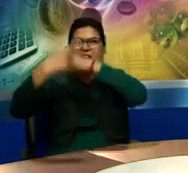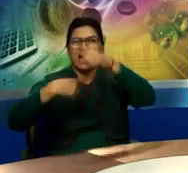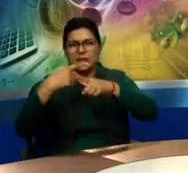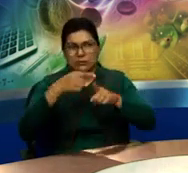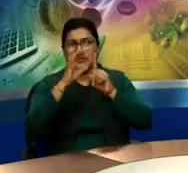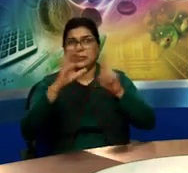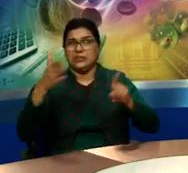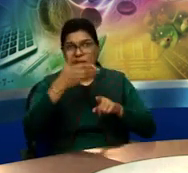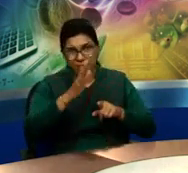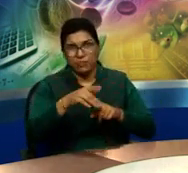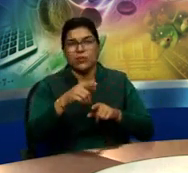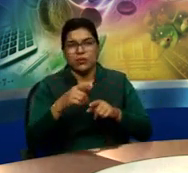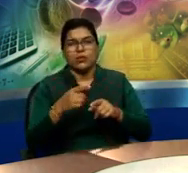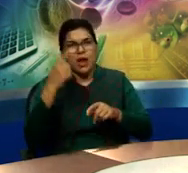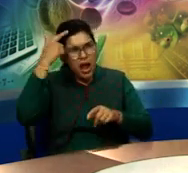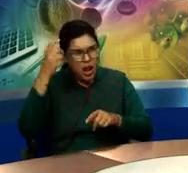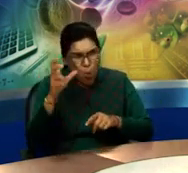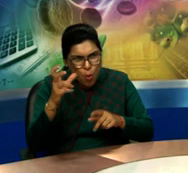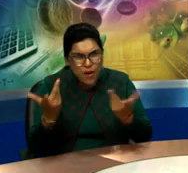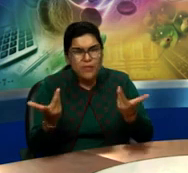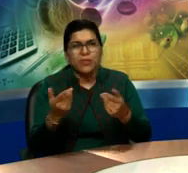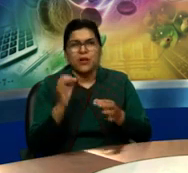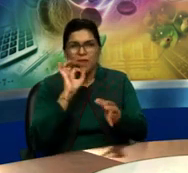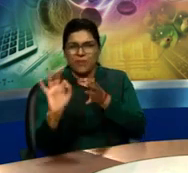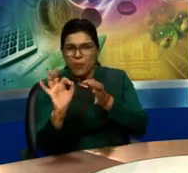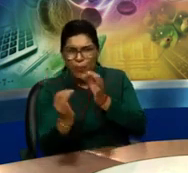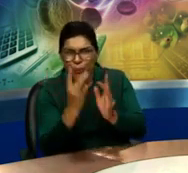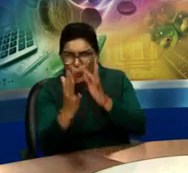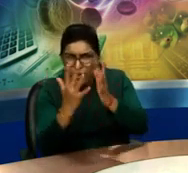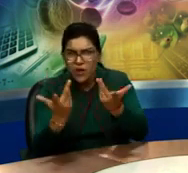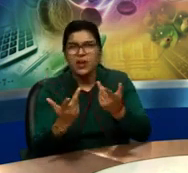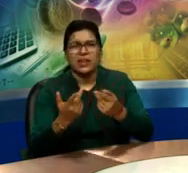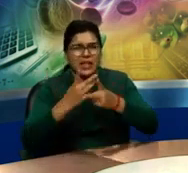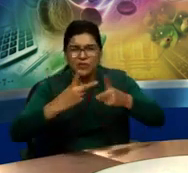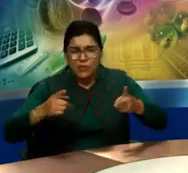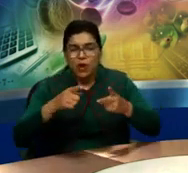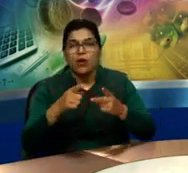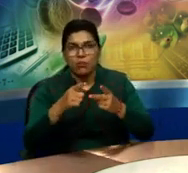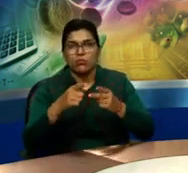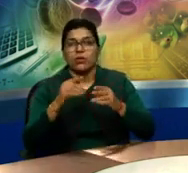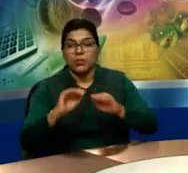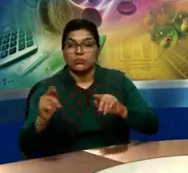The third point explains that employing children in hazardous industry is